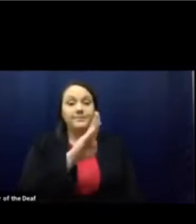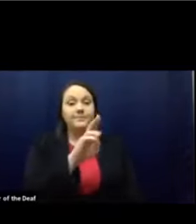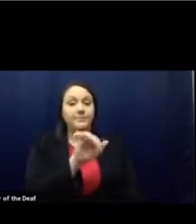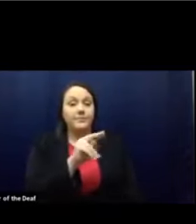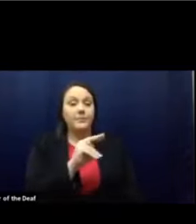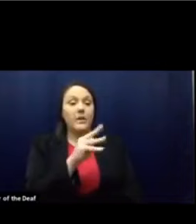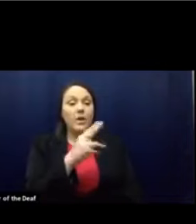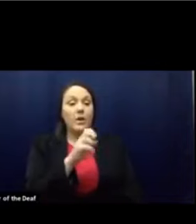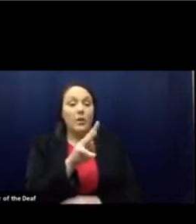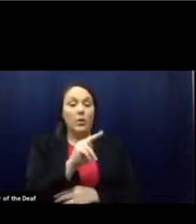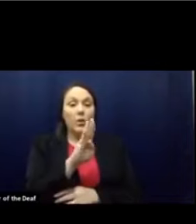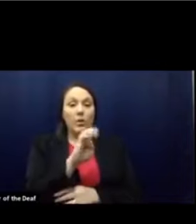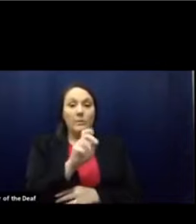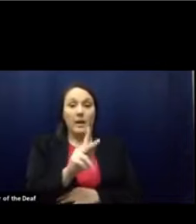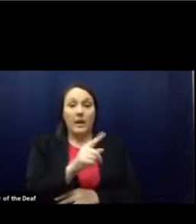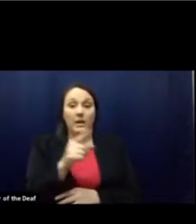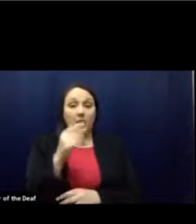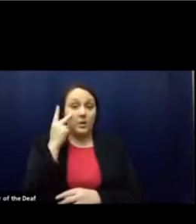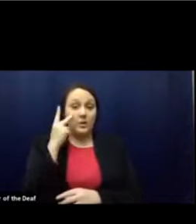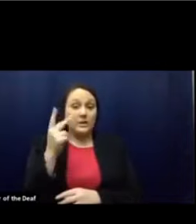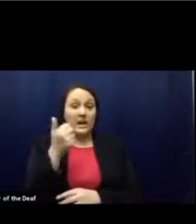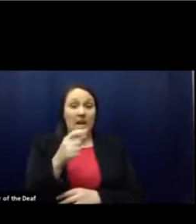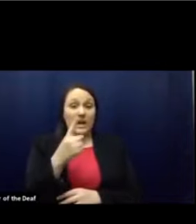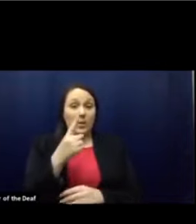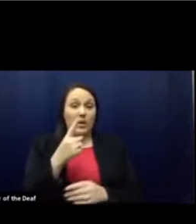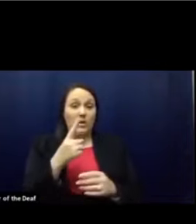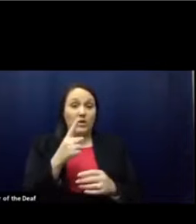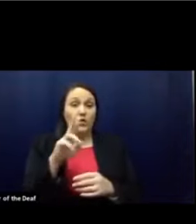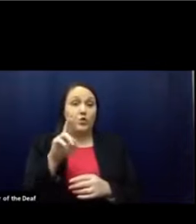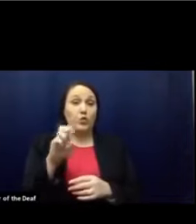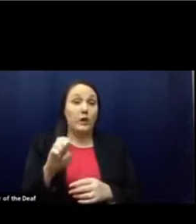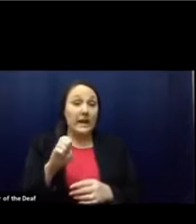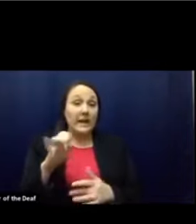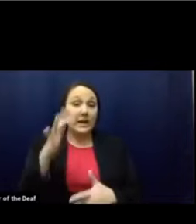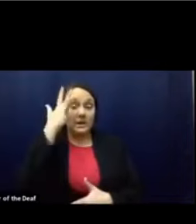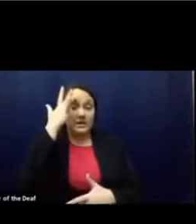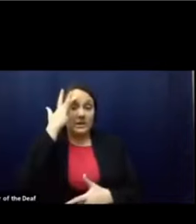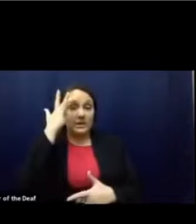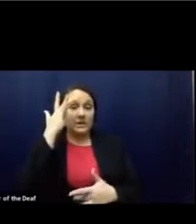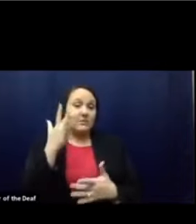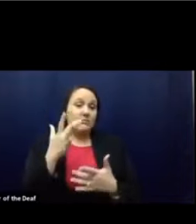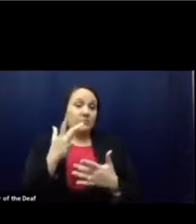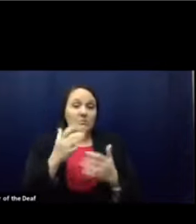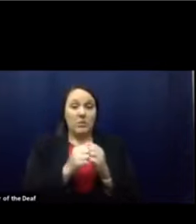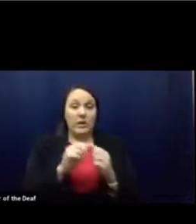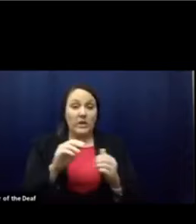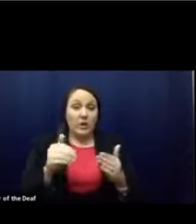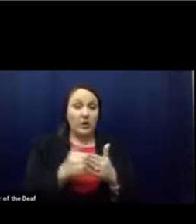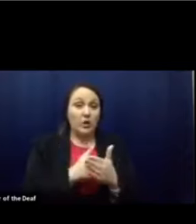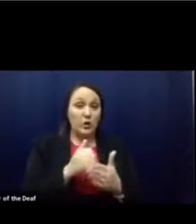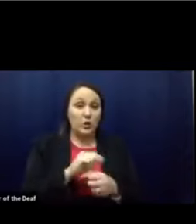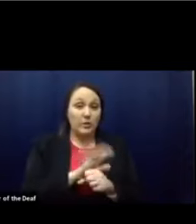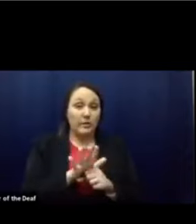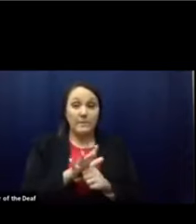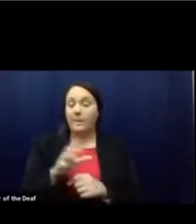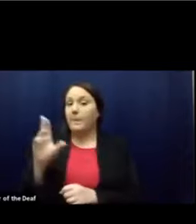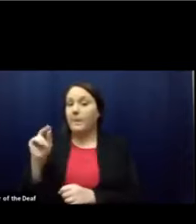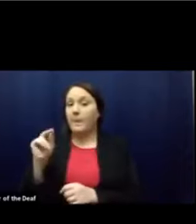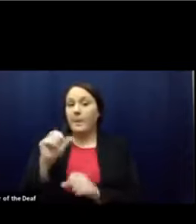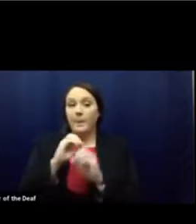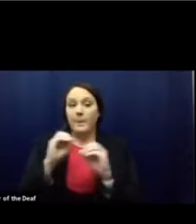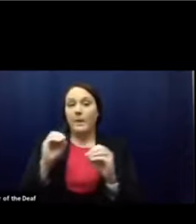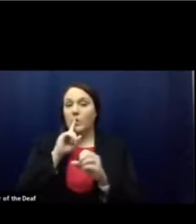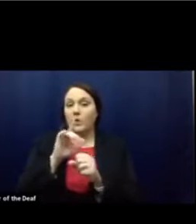you seen or know of anyone that has been reinfected after 3 months with a new COVID infection? We haven't had any